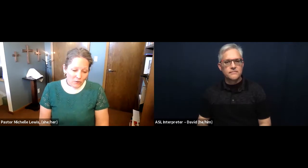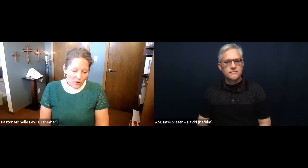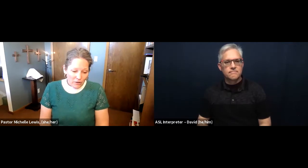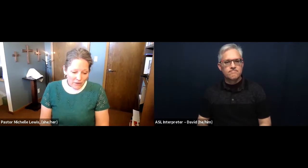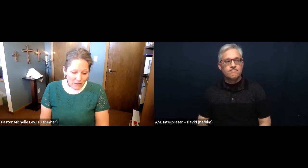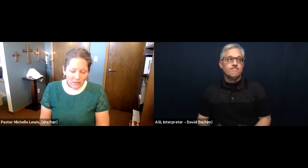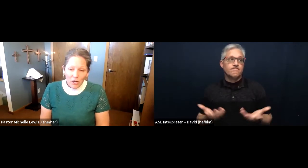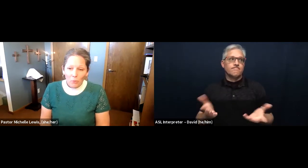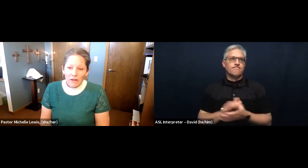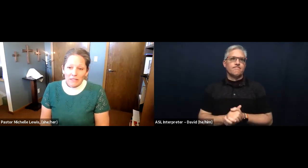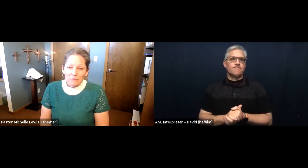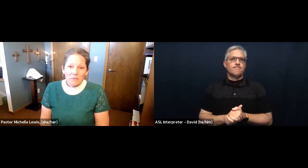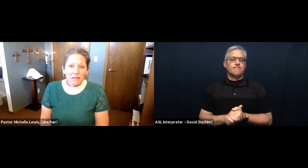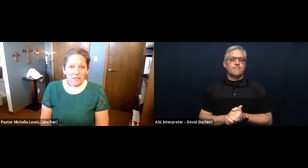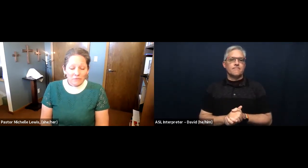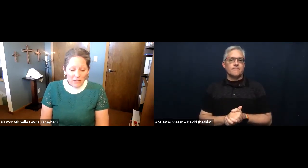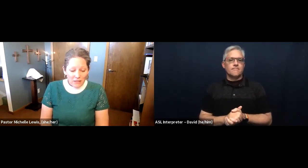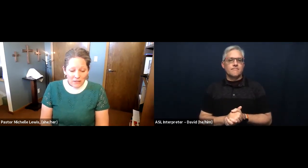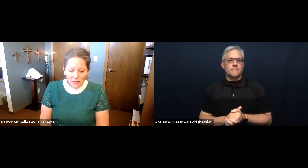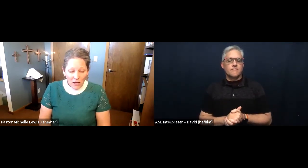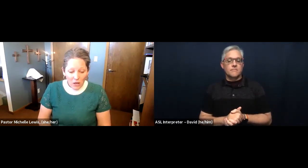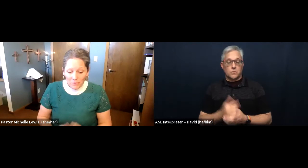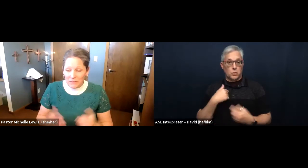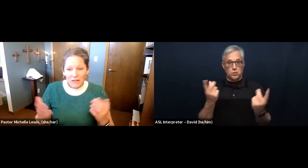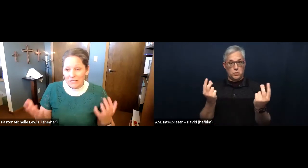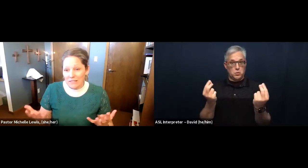And so our faith can help us, because our faith